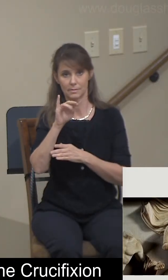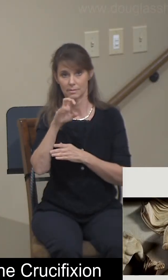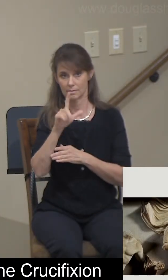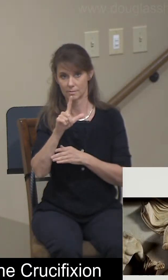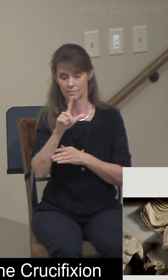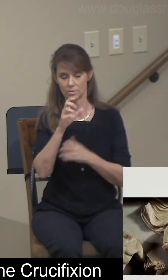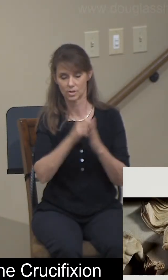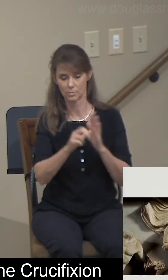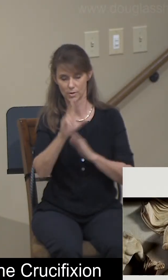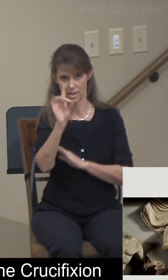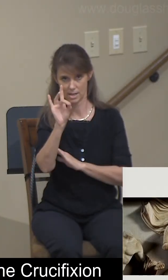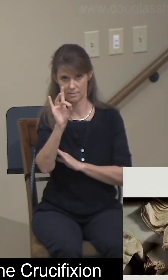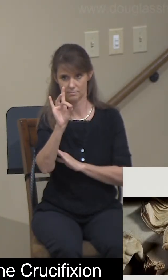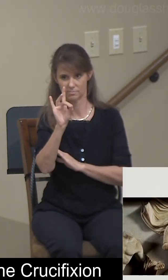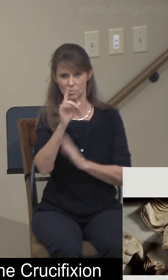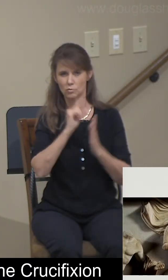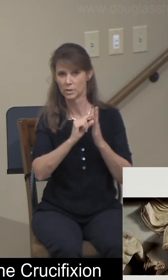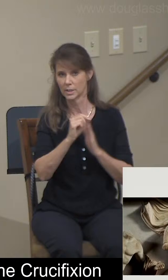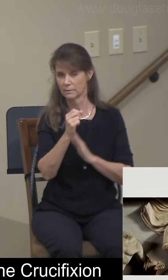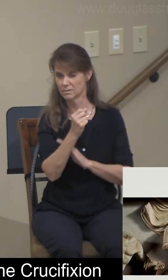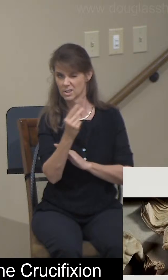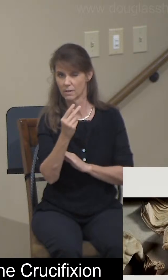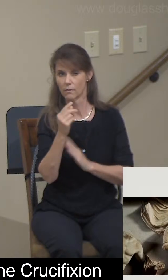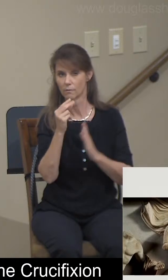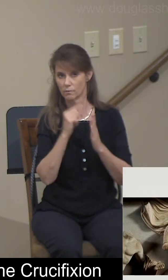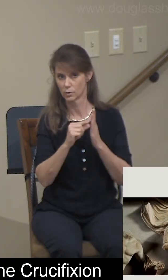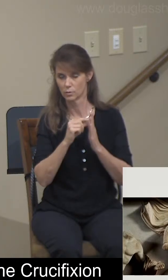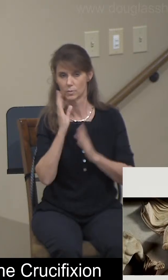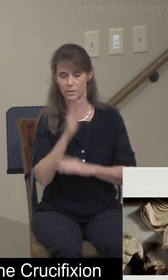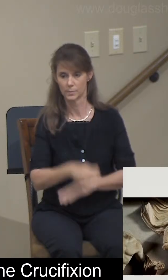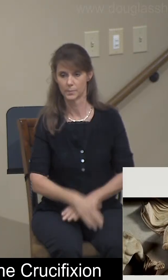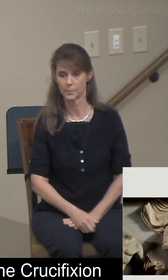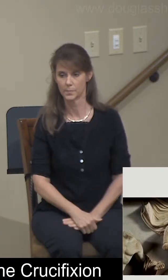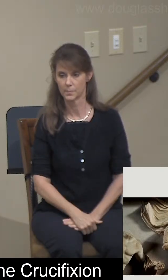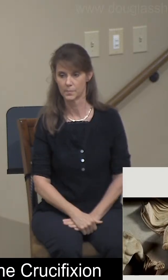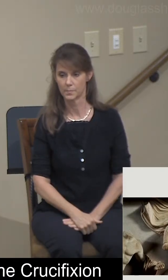We'll read just a few verses here as we begin.